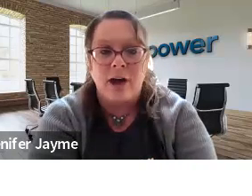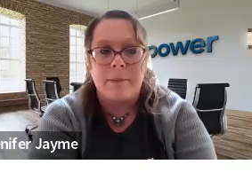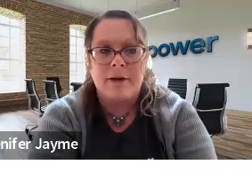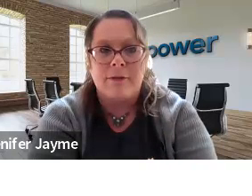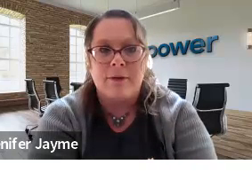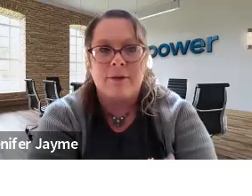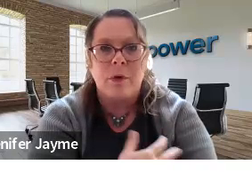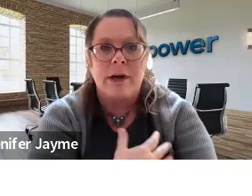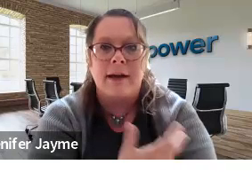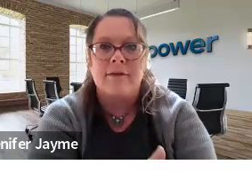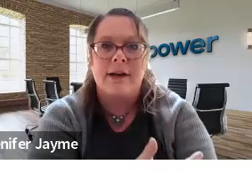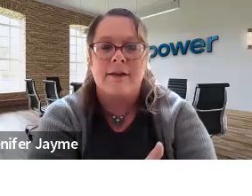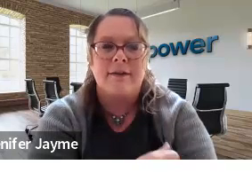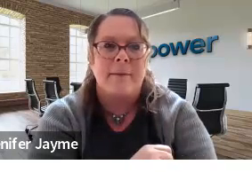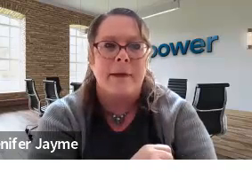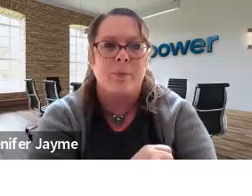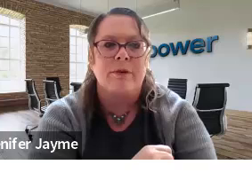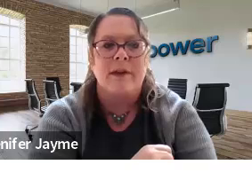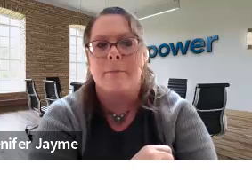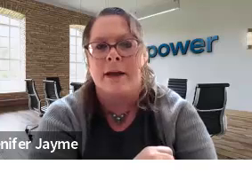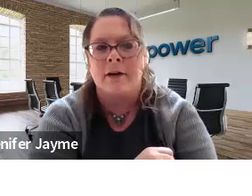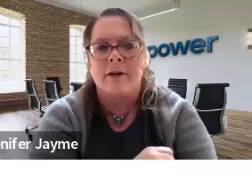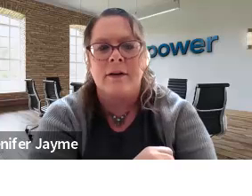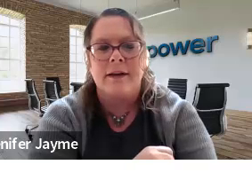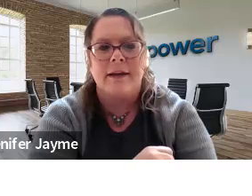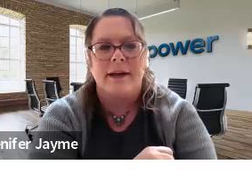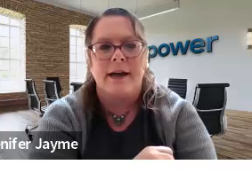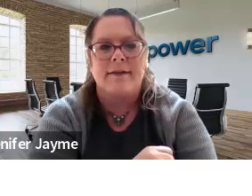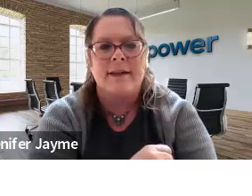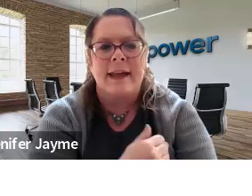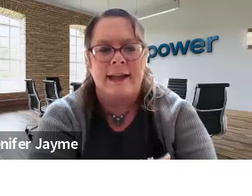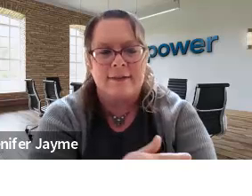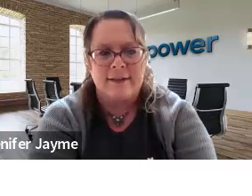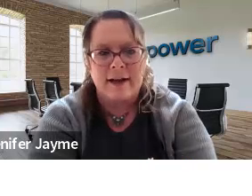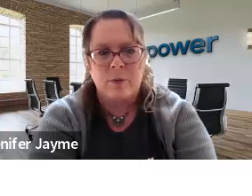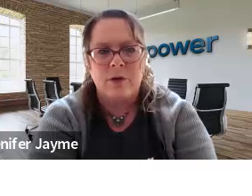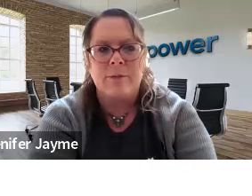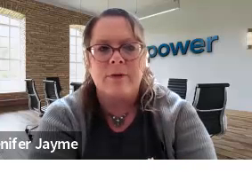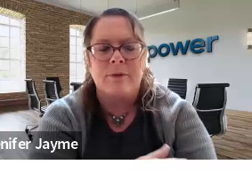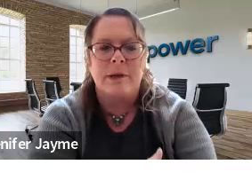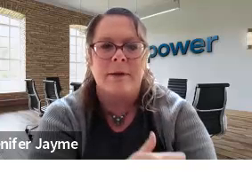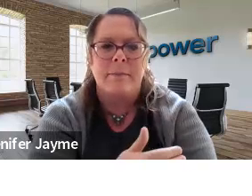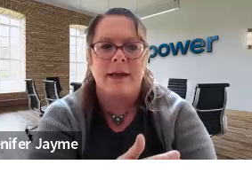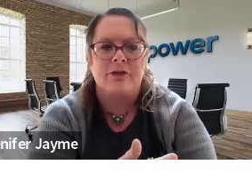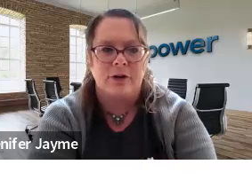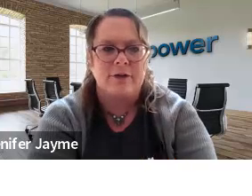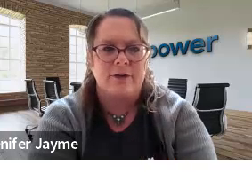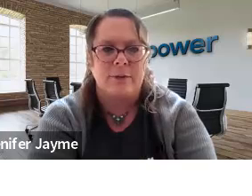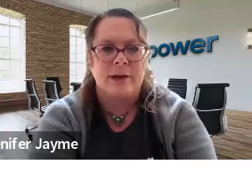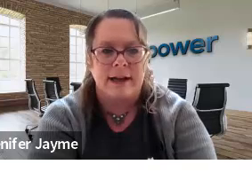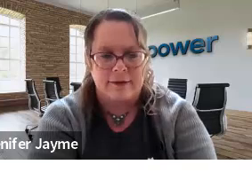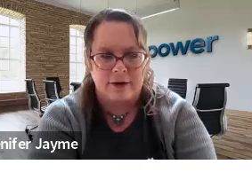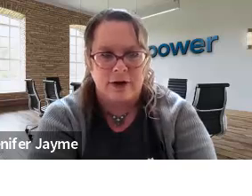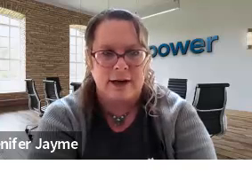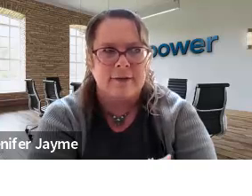clothing for job interviews, whatever it is that might present a barrier to getting into the tech workforce. We make sure